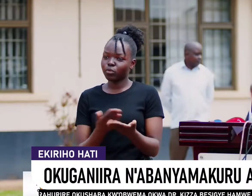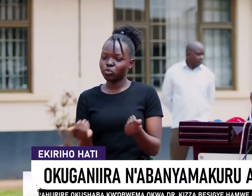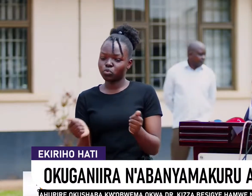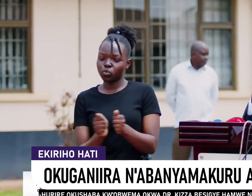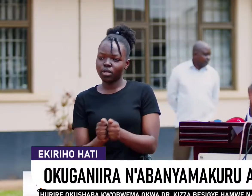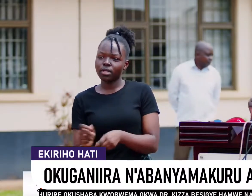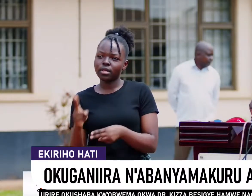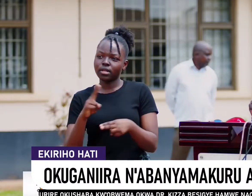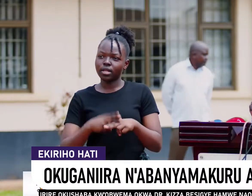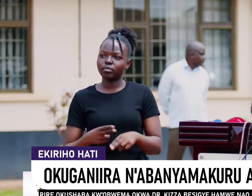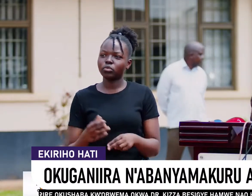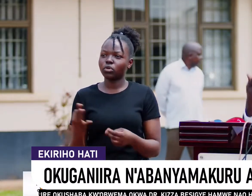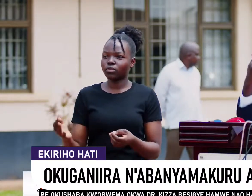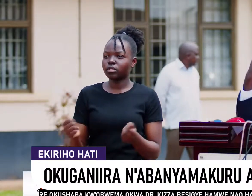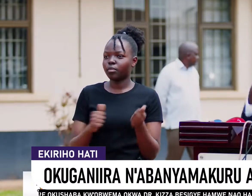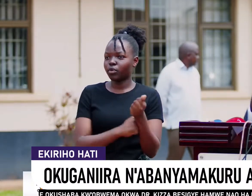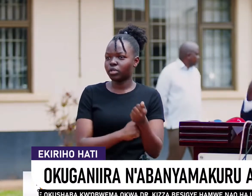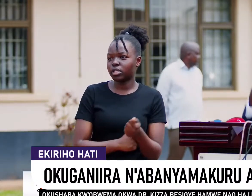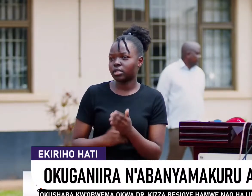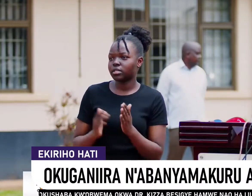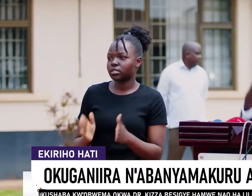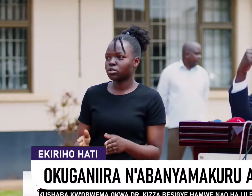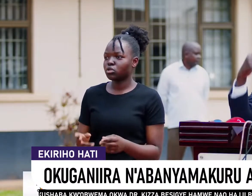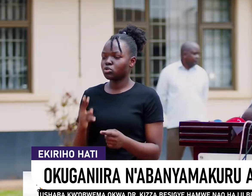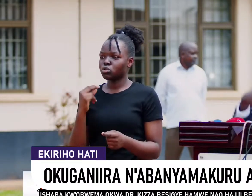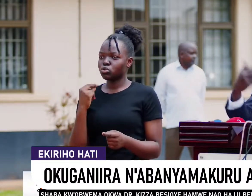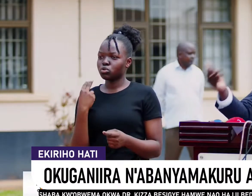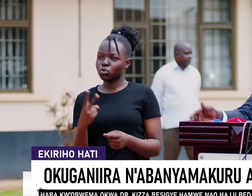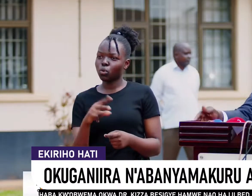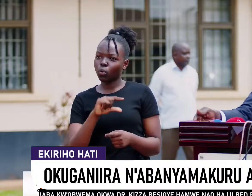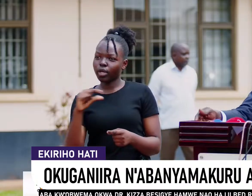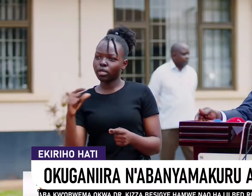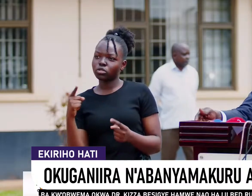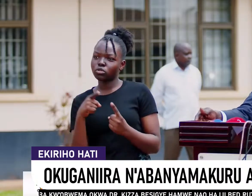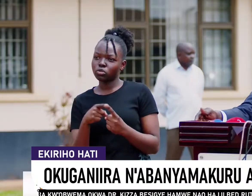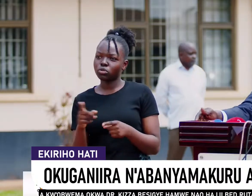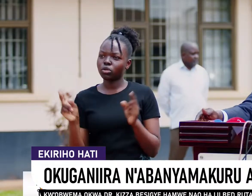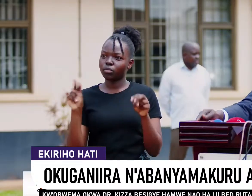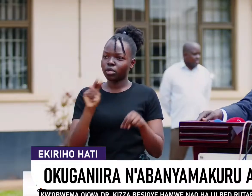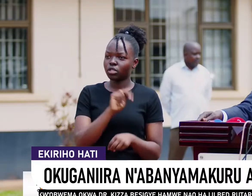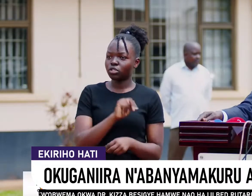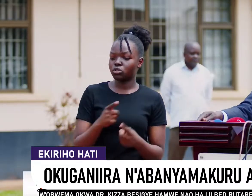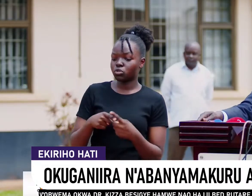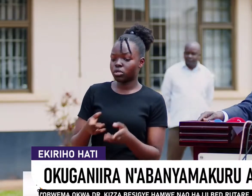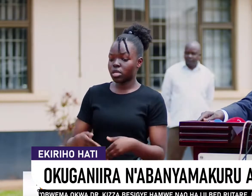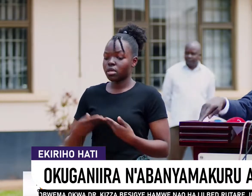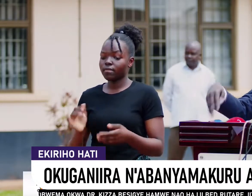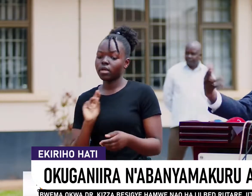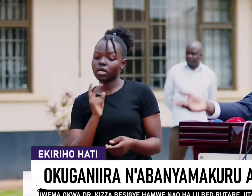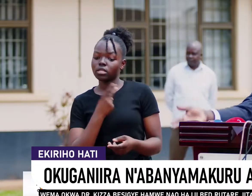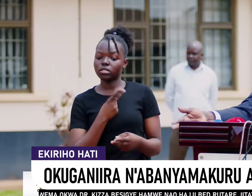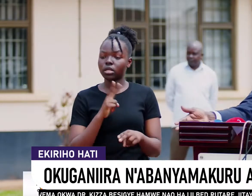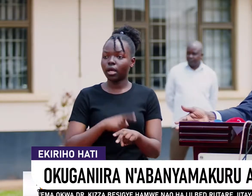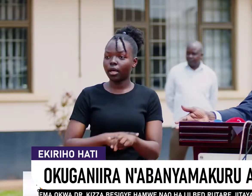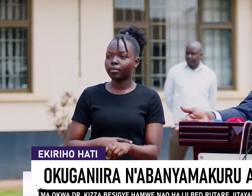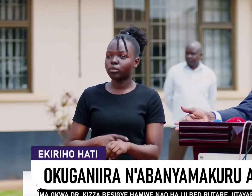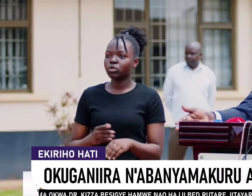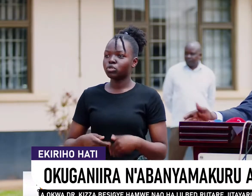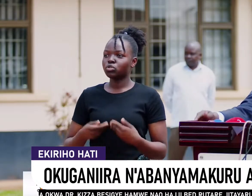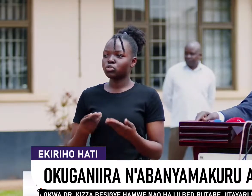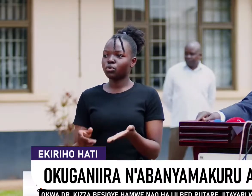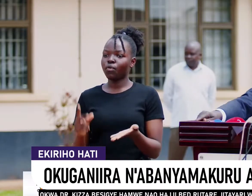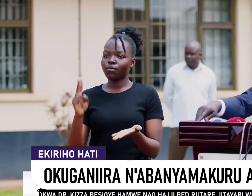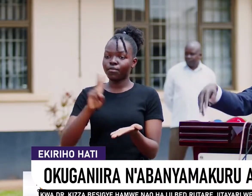least 2 weeks to nomination, to give us time to verify your supporters. Maybe if you don't add